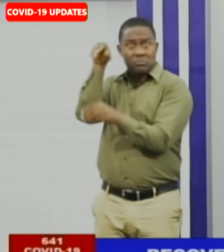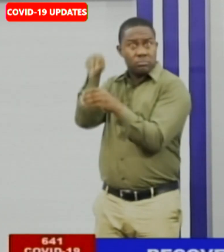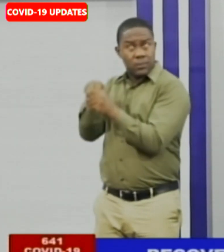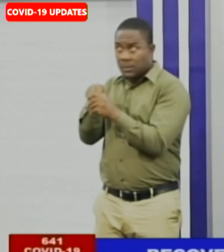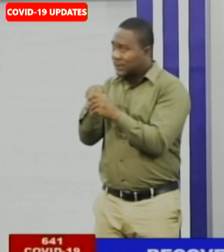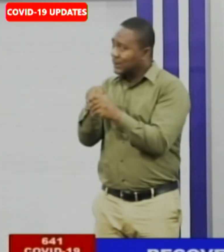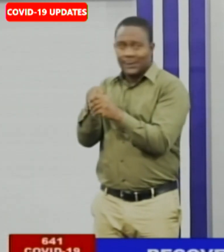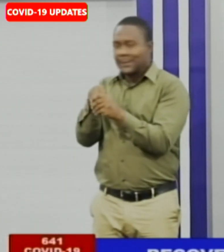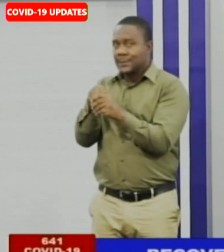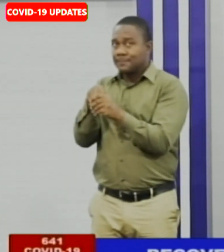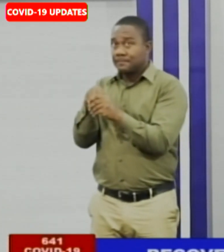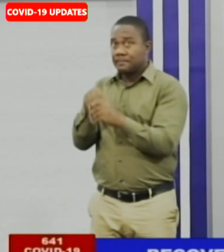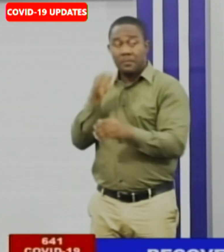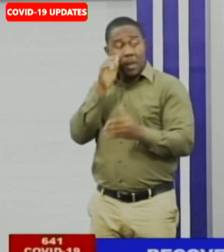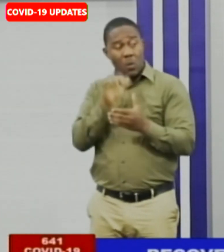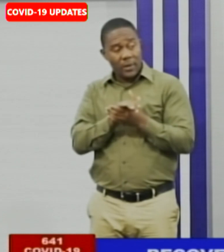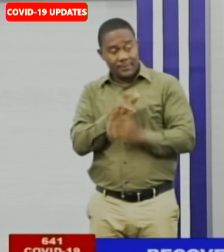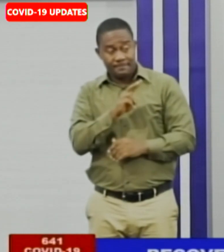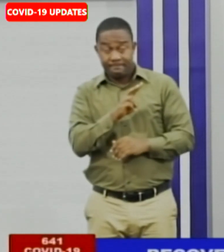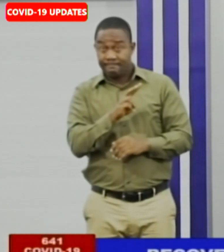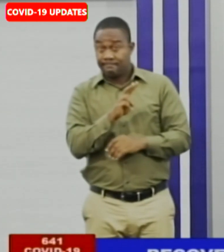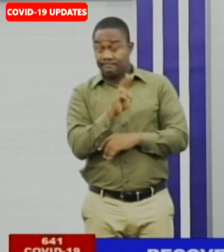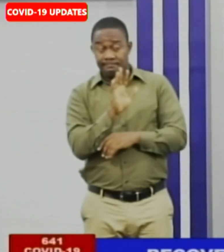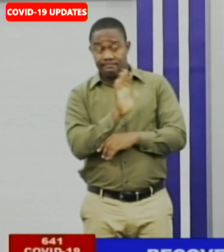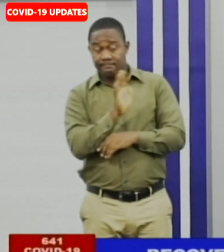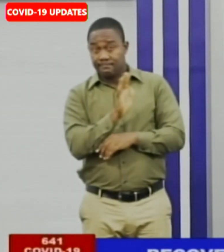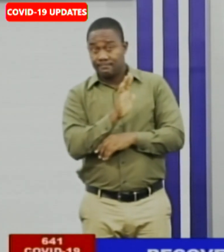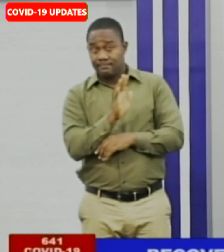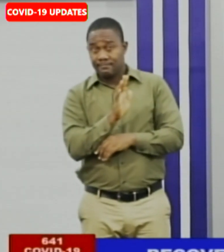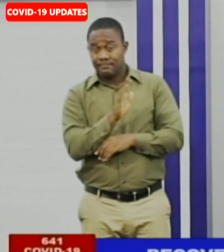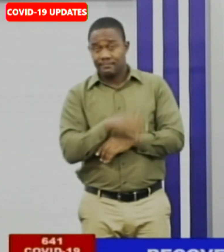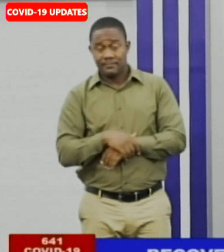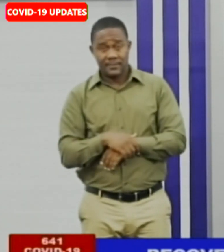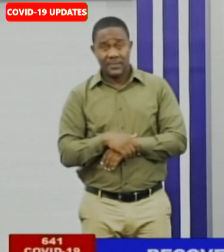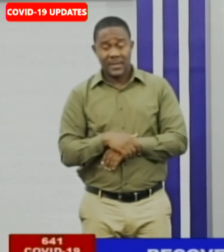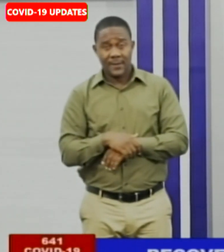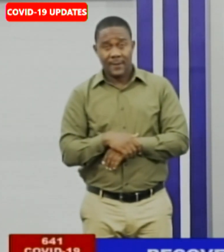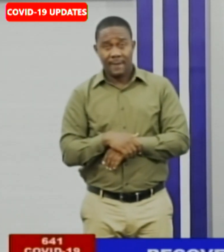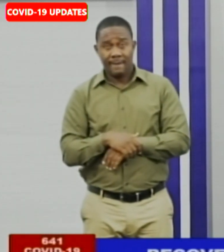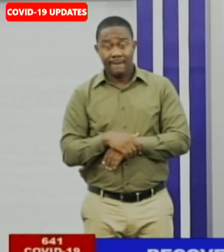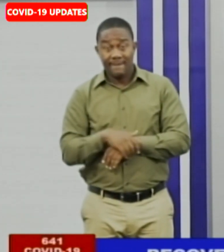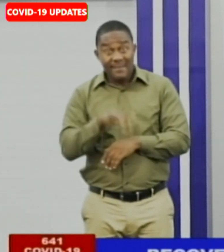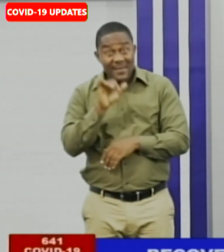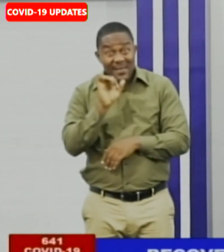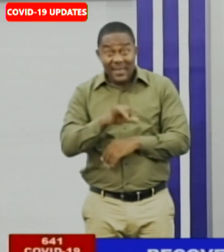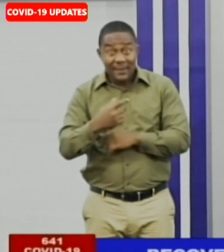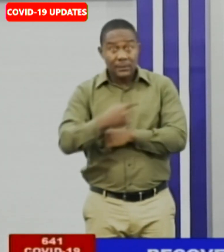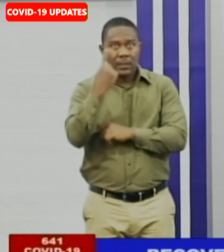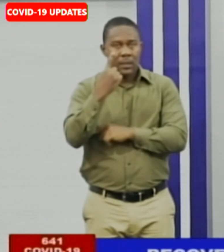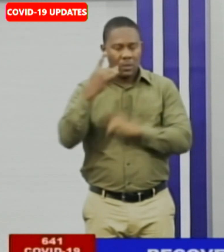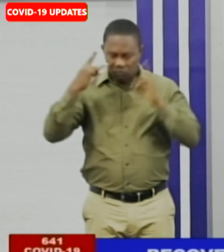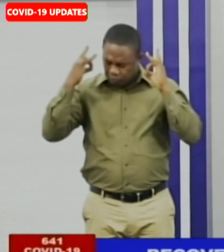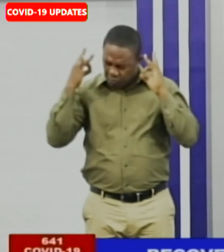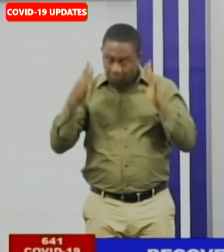that I could tell my wife is that I just waved her. It was a very terrible moment for me in my life that particular